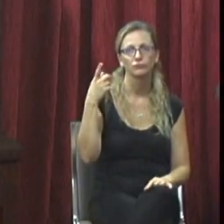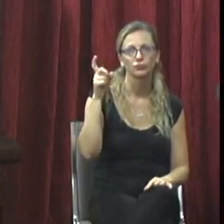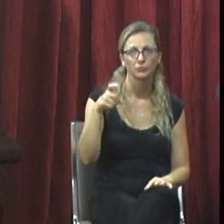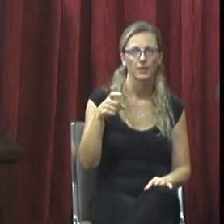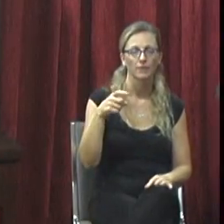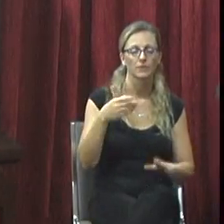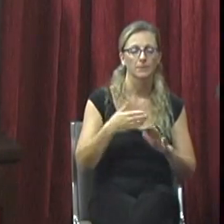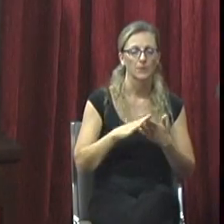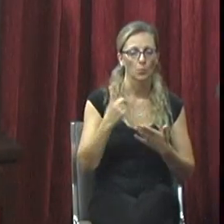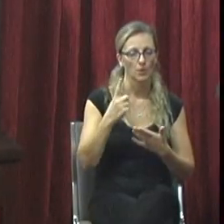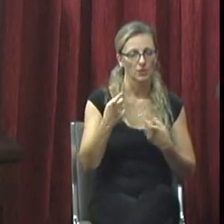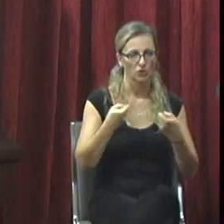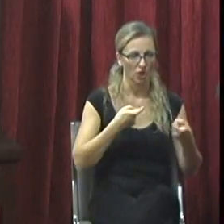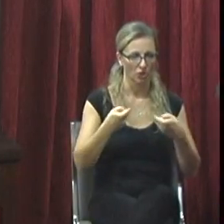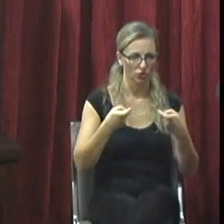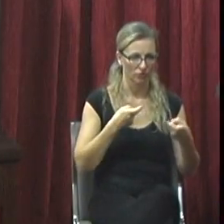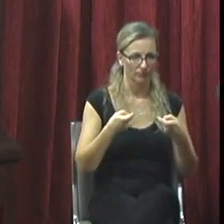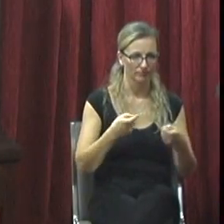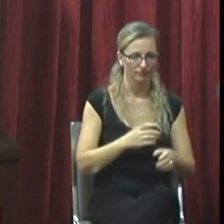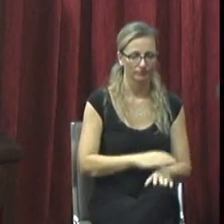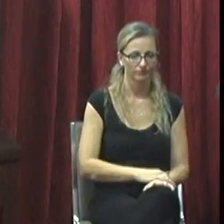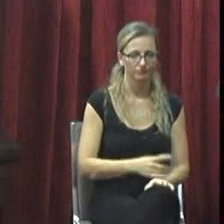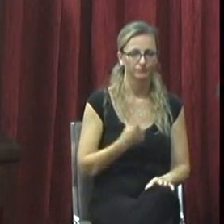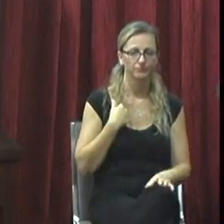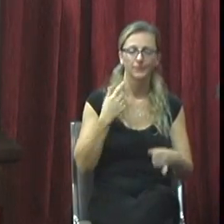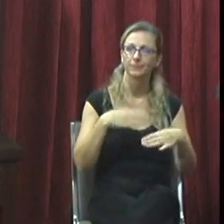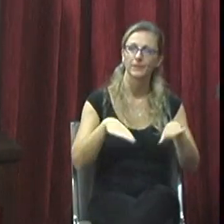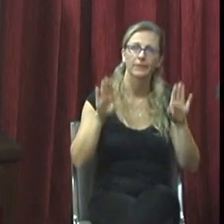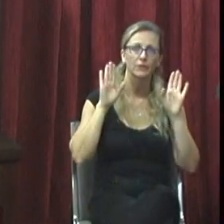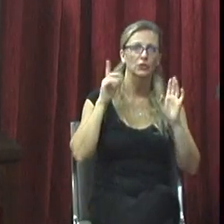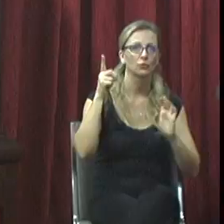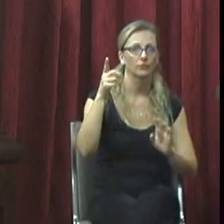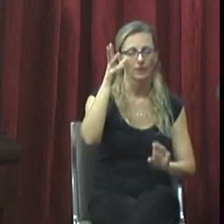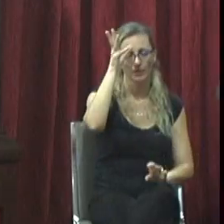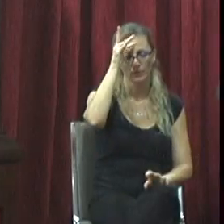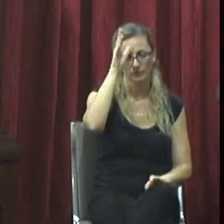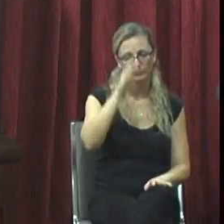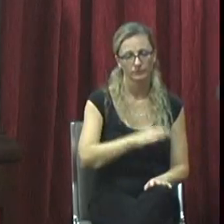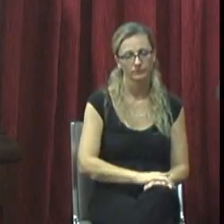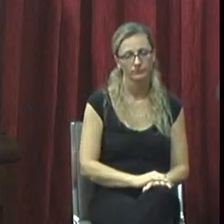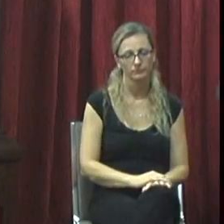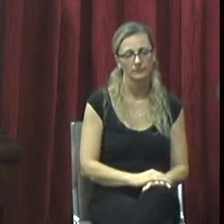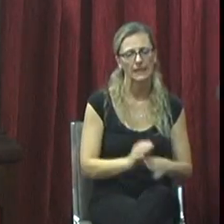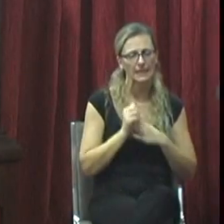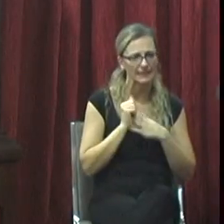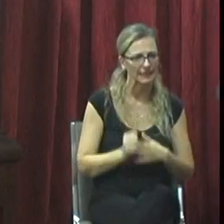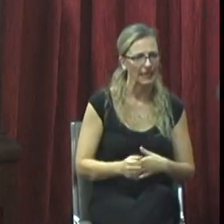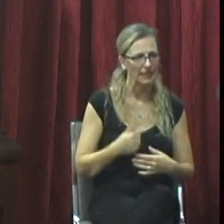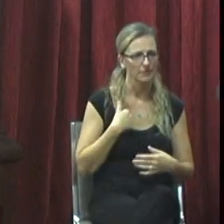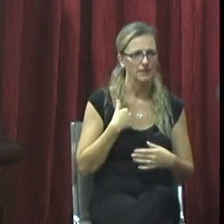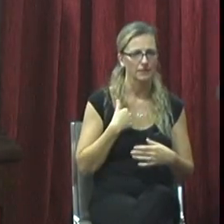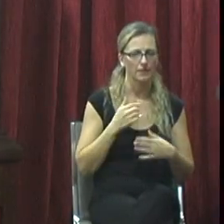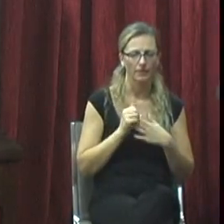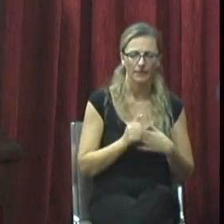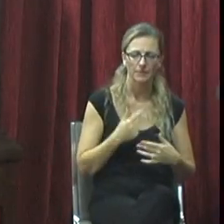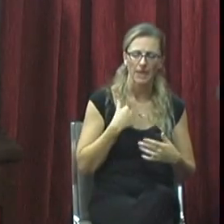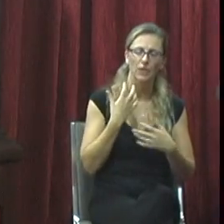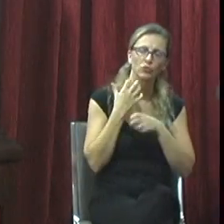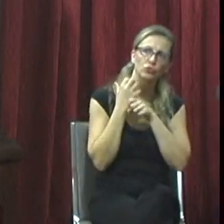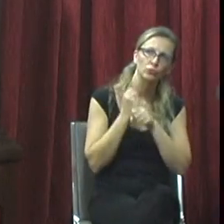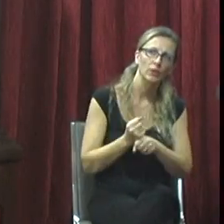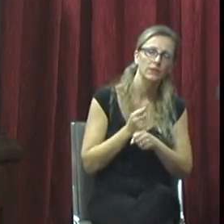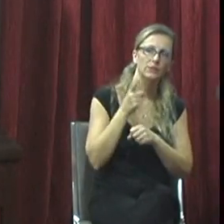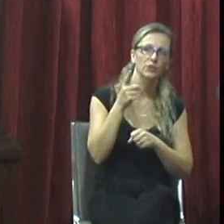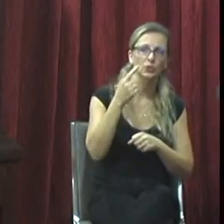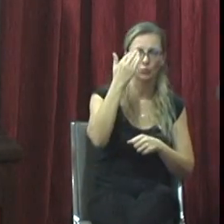to be the one in charge. I give it to you, Father. Guide me, lead me. I trust that